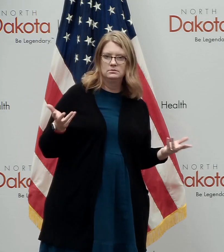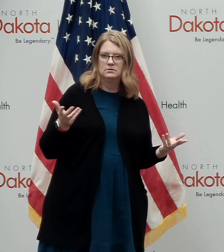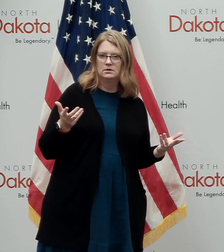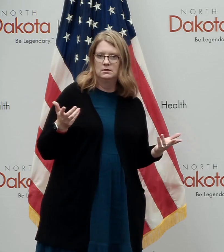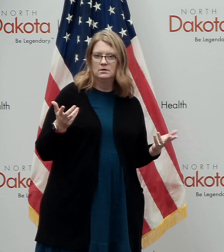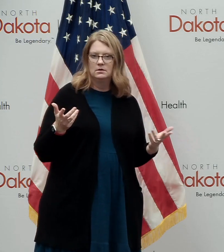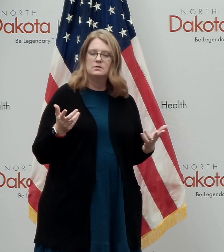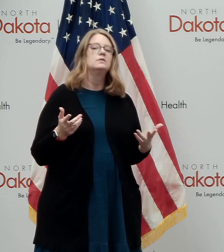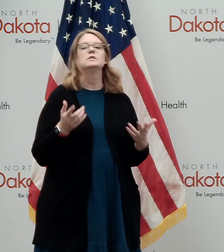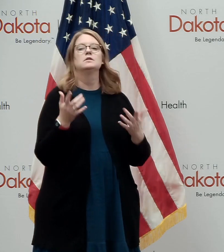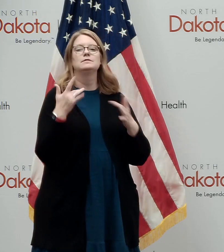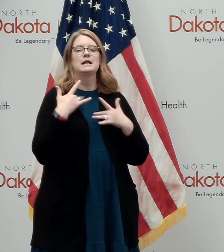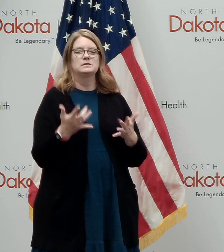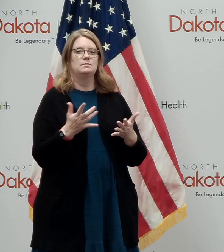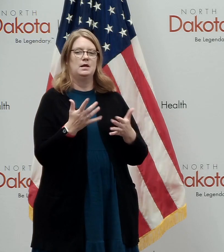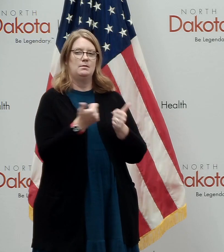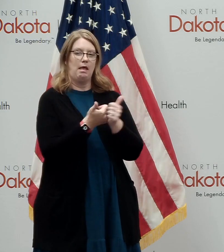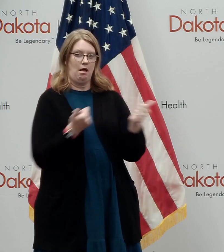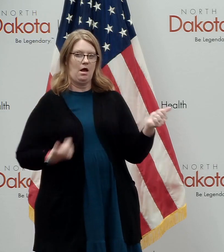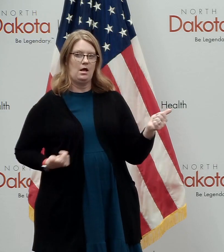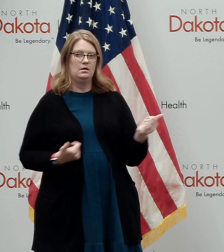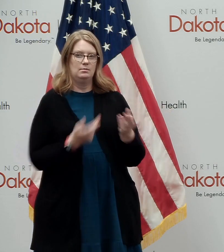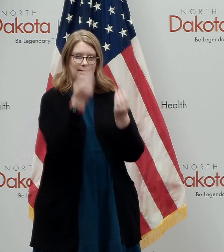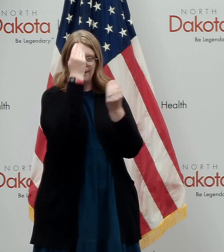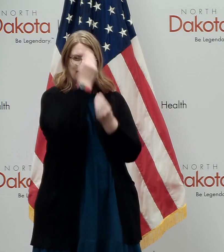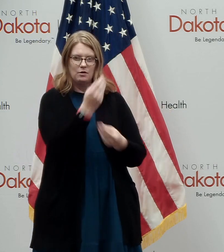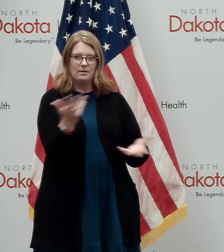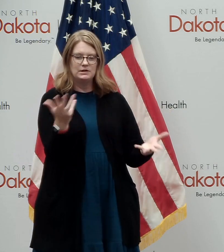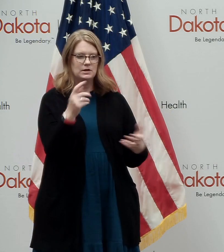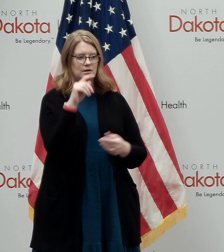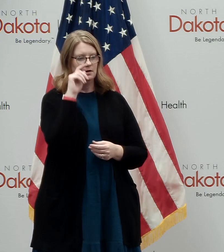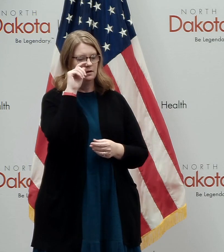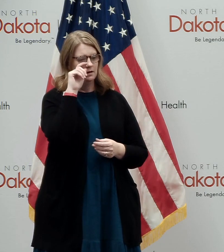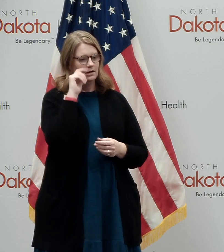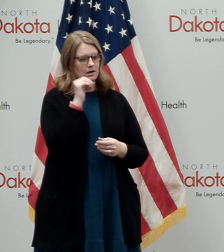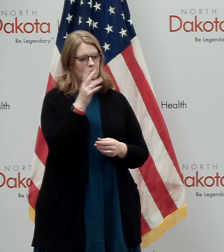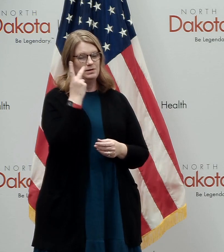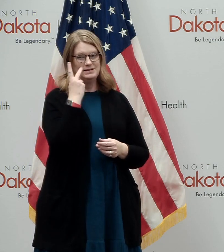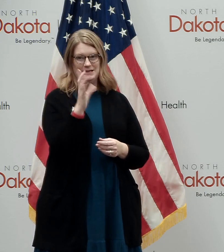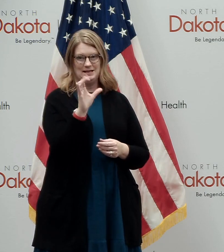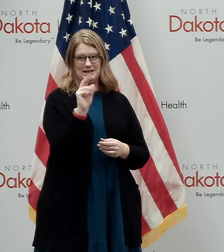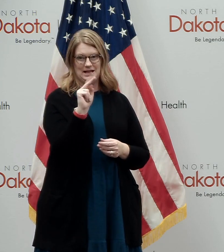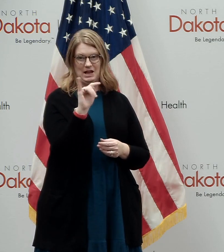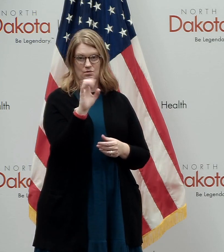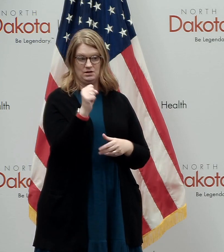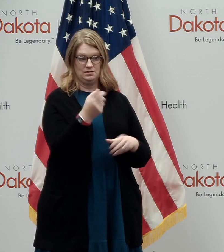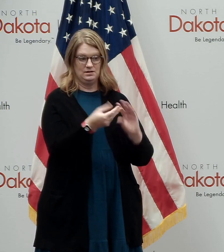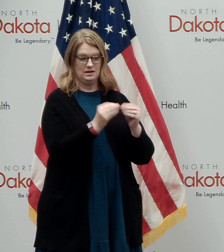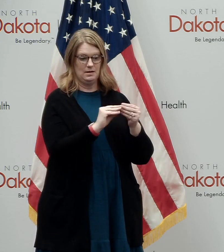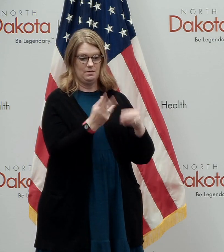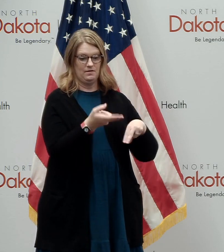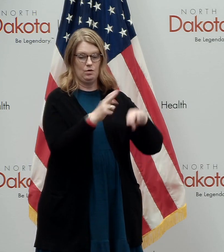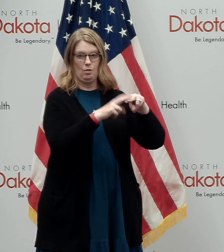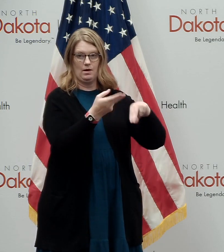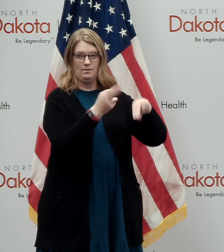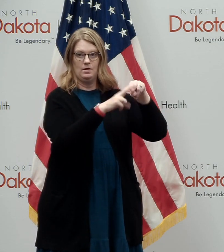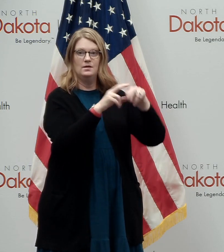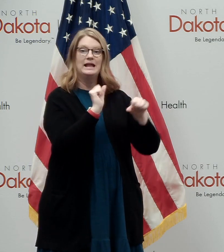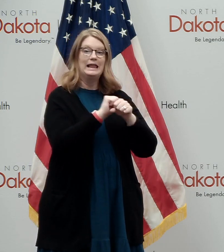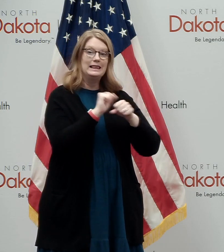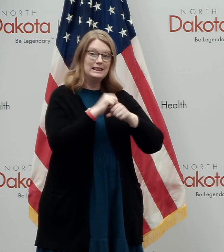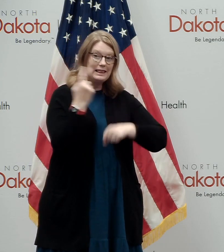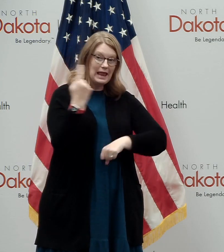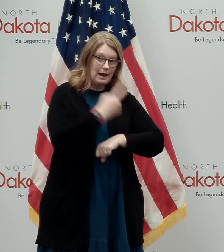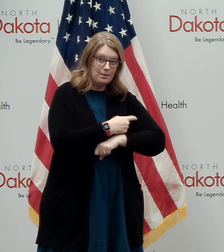a multi-week lag, and I think we're seeing some of it in the numbers in these counties going up as a reflection of a combination of Labor Day